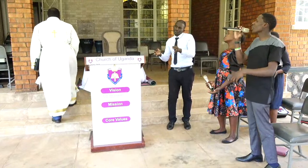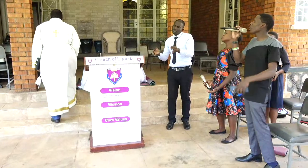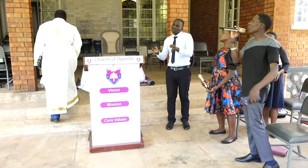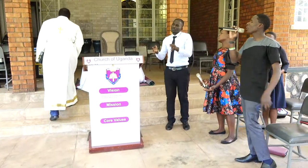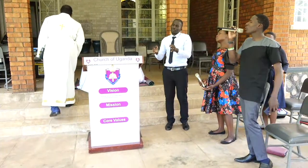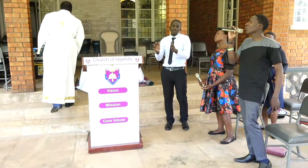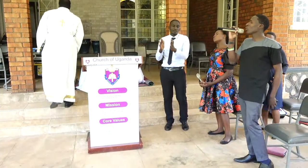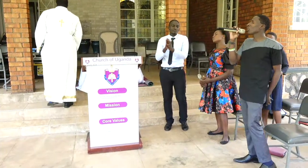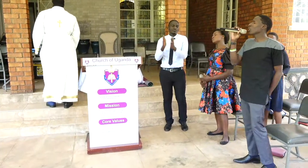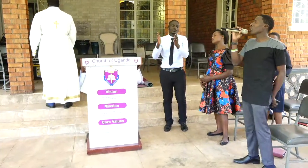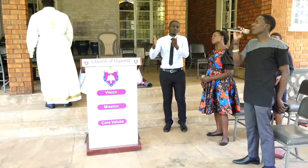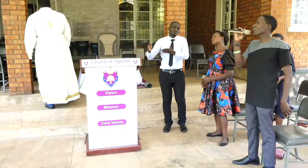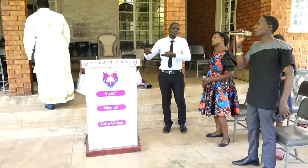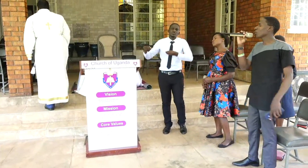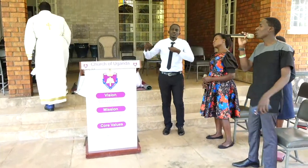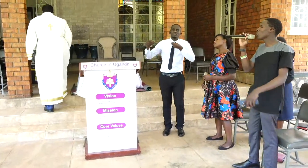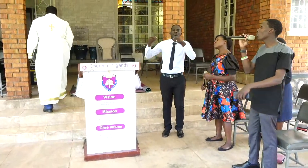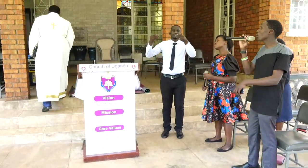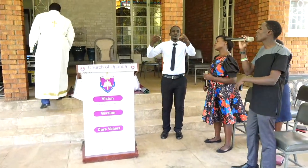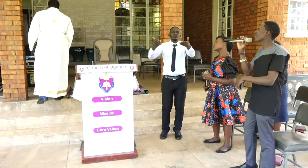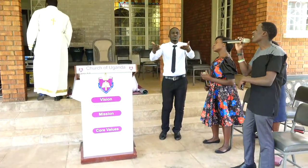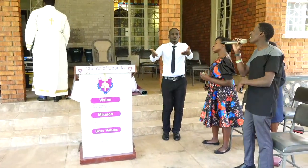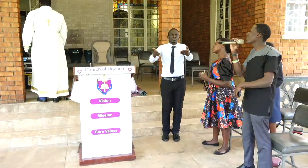and give you